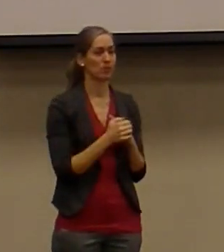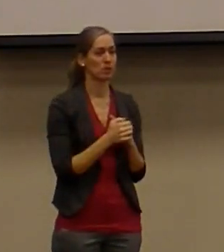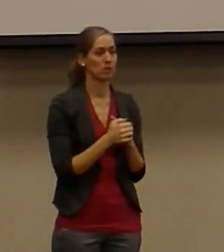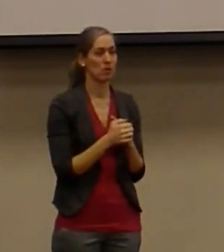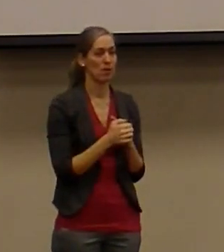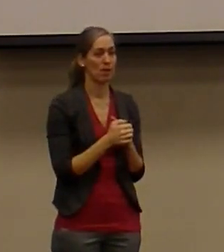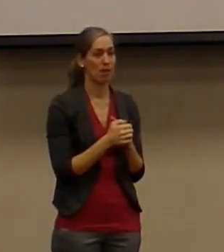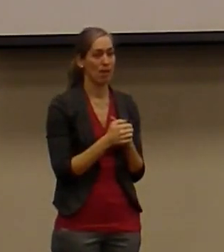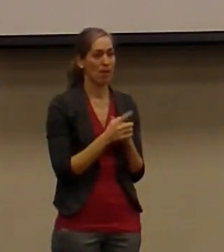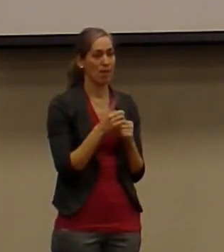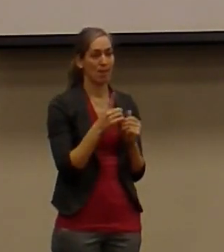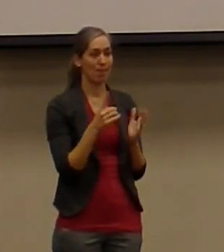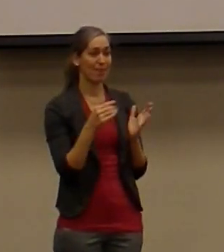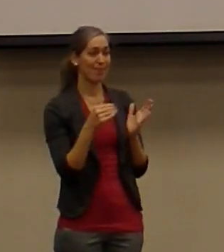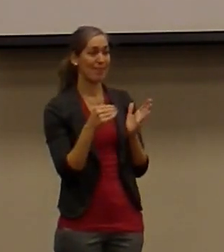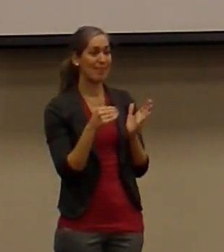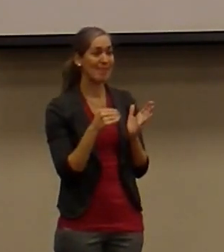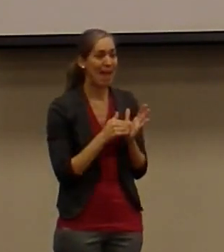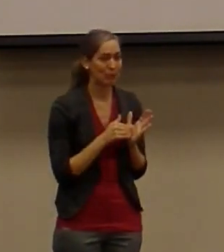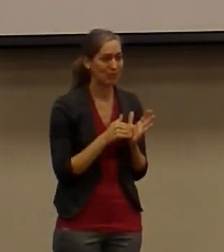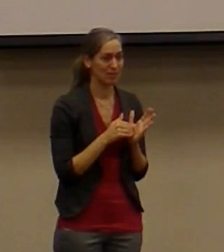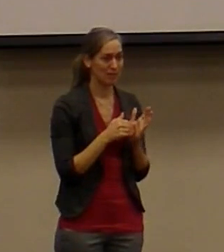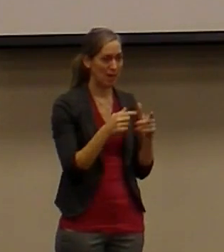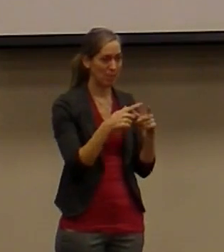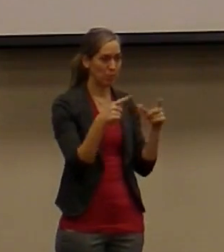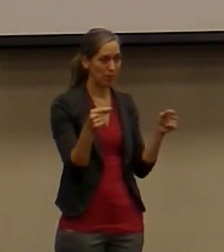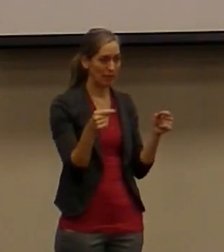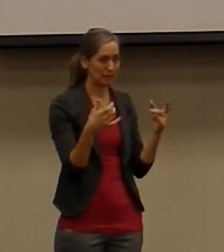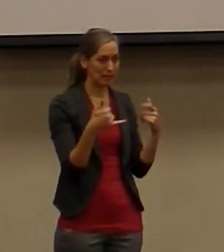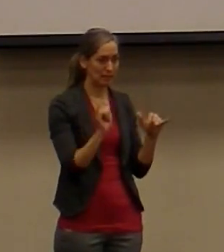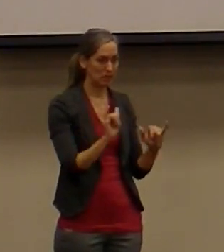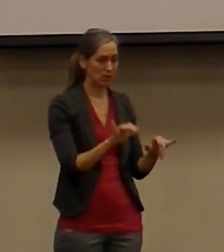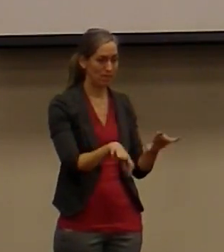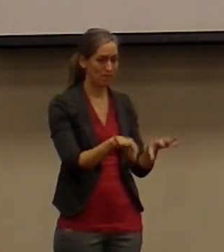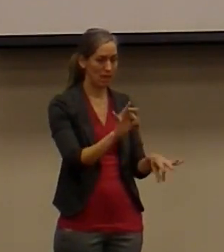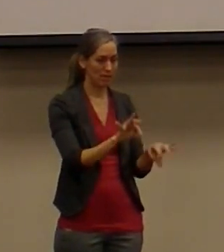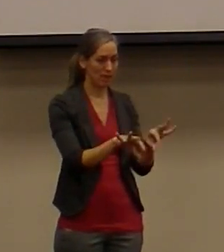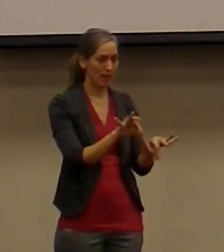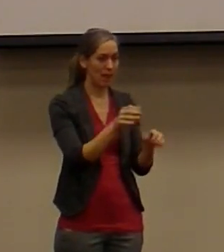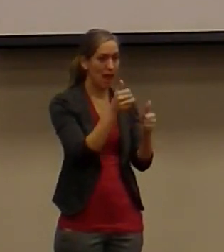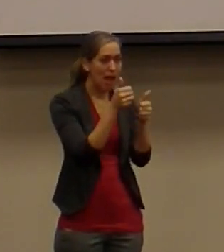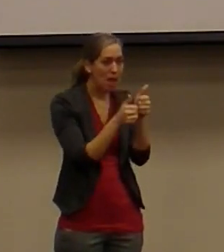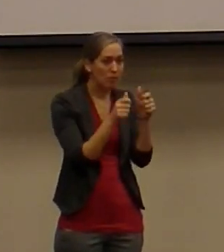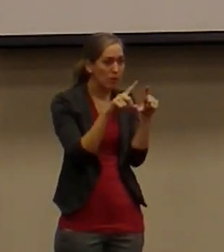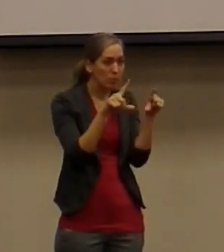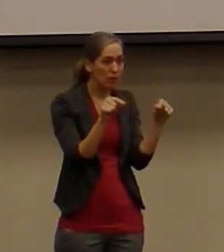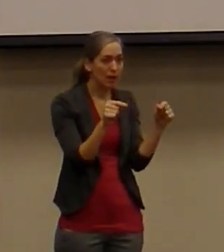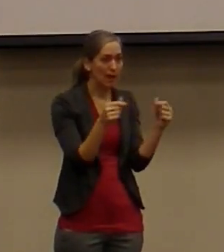thousands of bricks are still being uncovered today, every one of which that has his name on them.